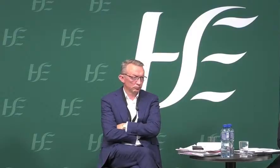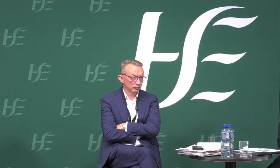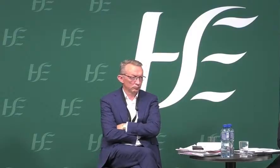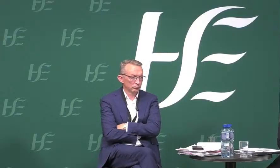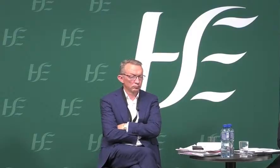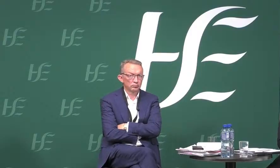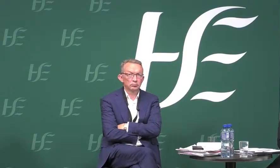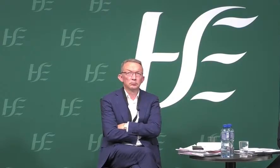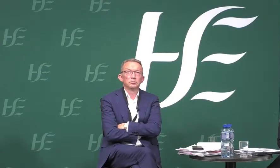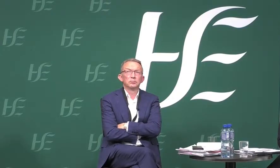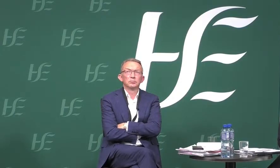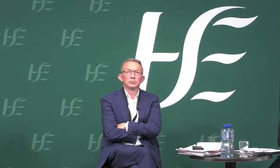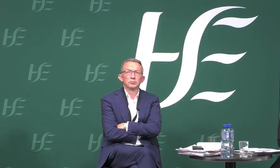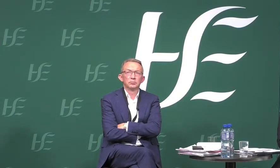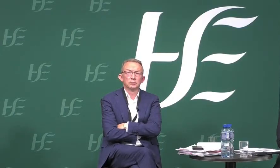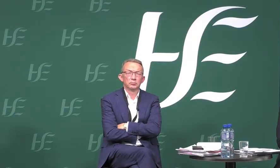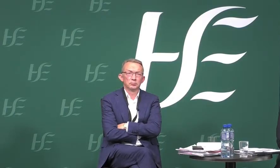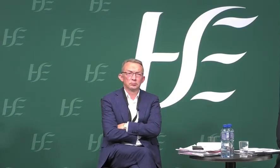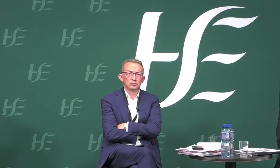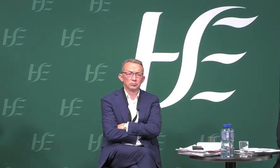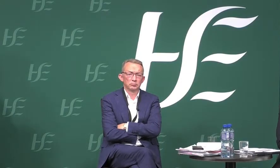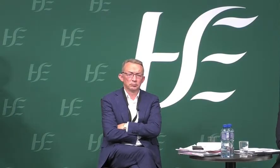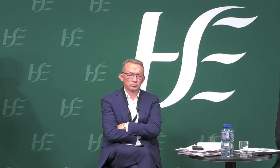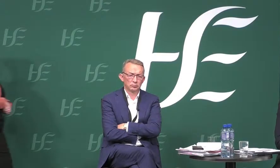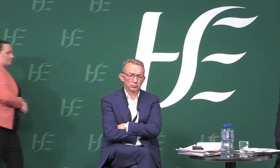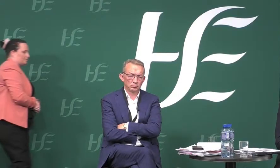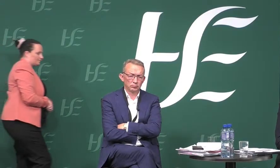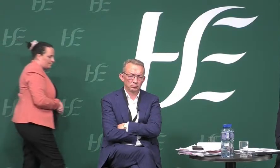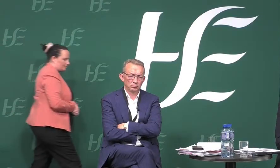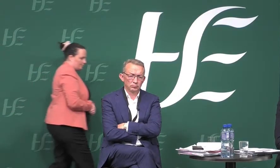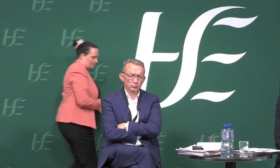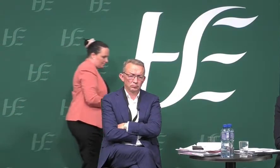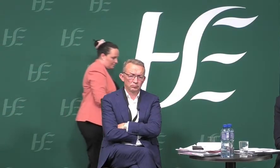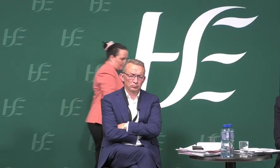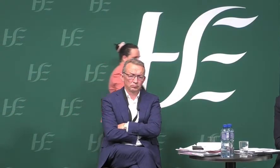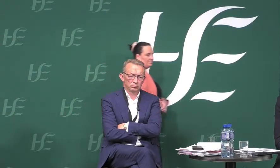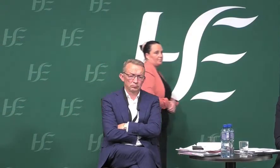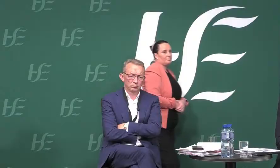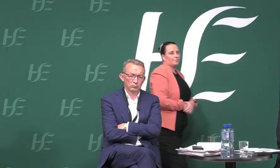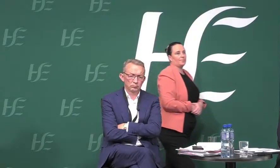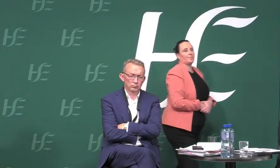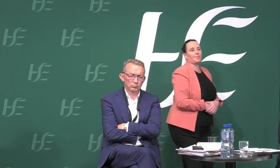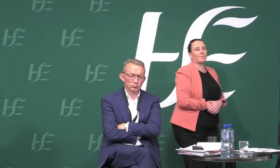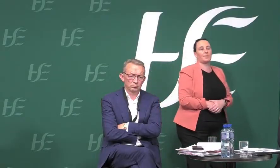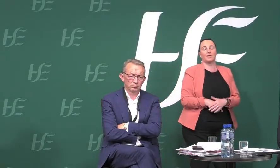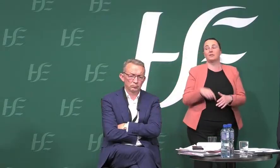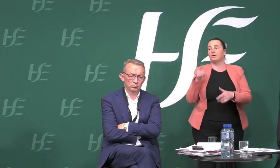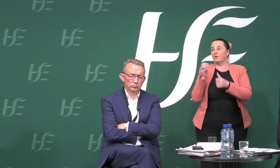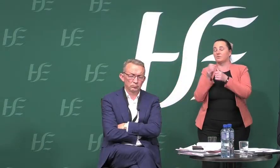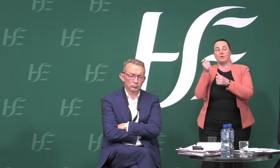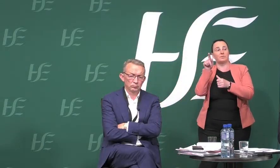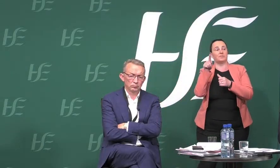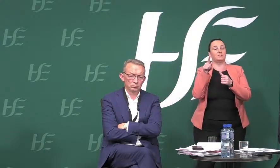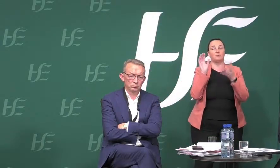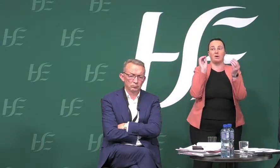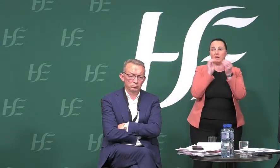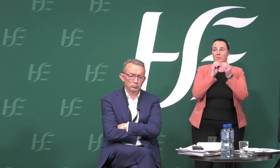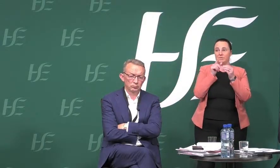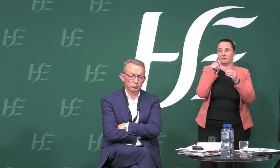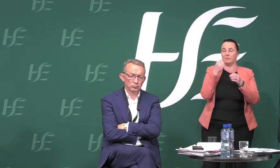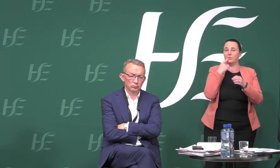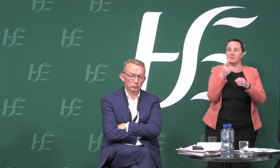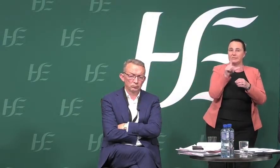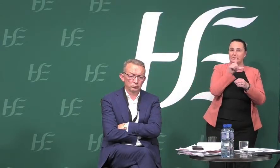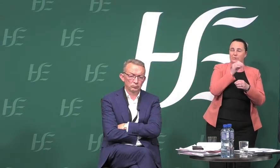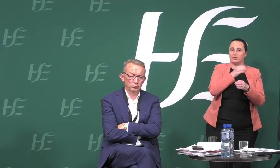a policy change? No, and Colin might want to comment on this as well, but effectively the second dose is that sort of 21